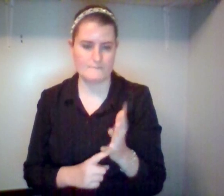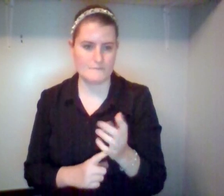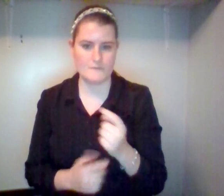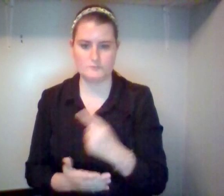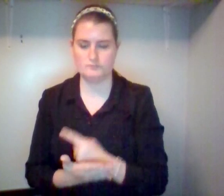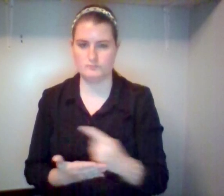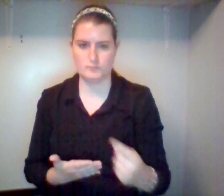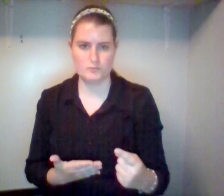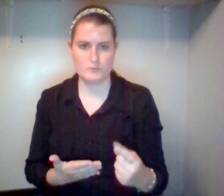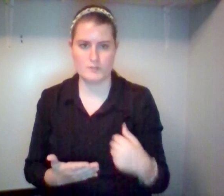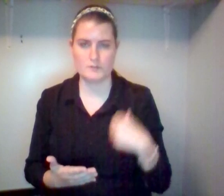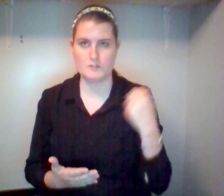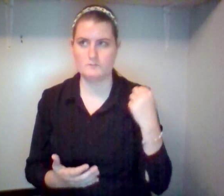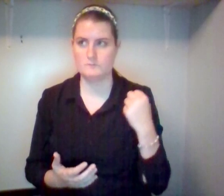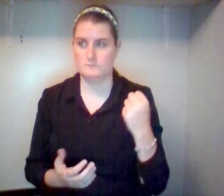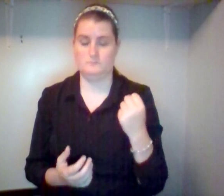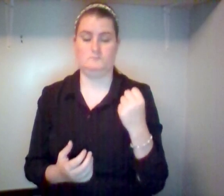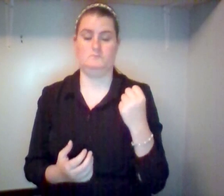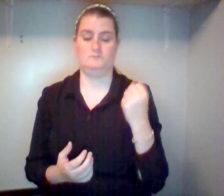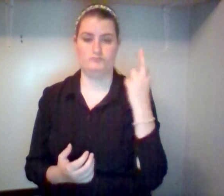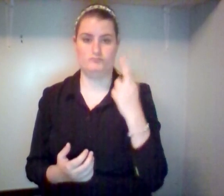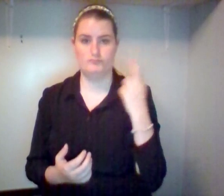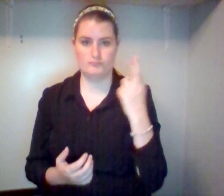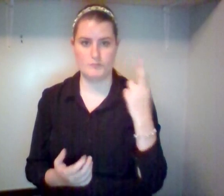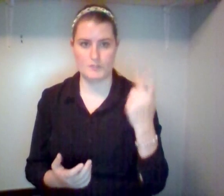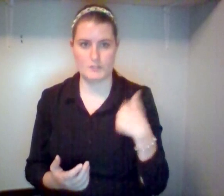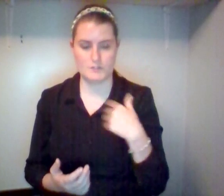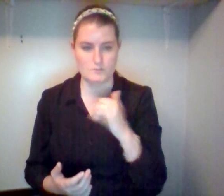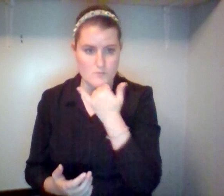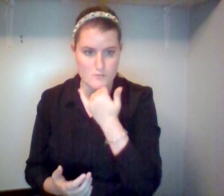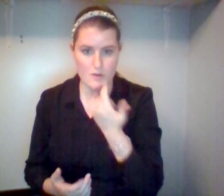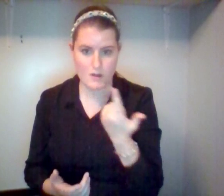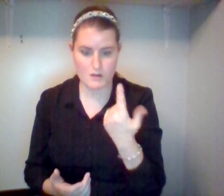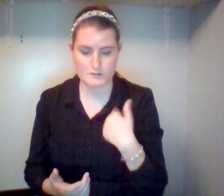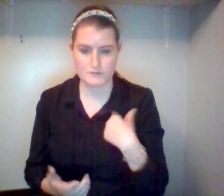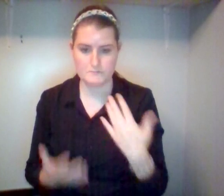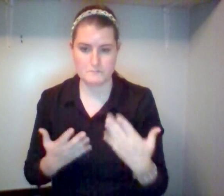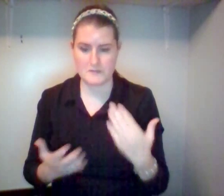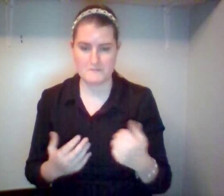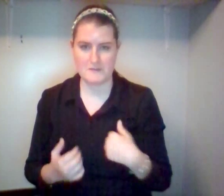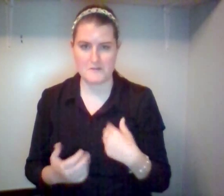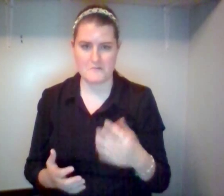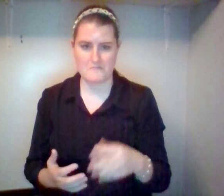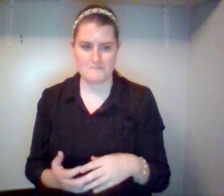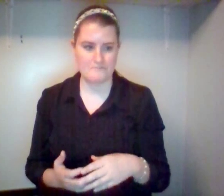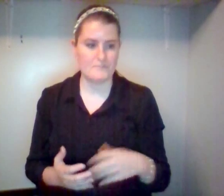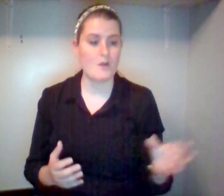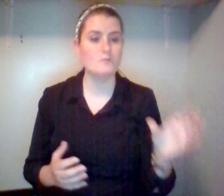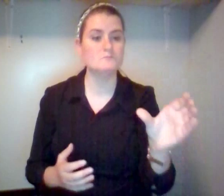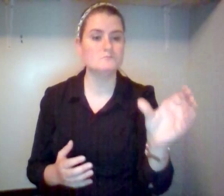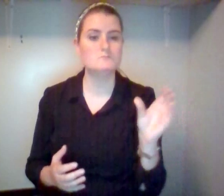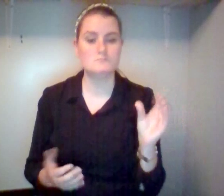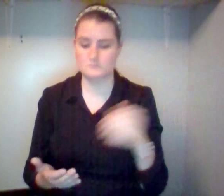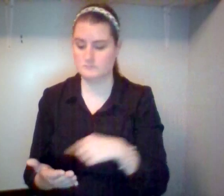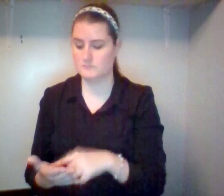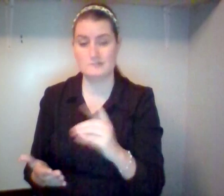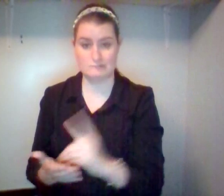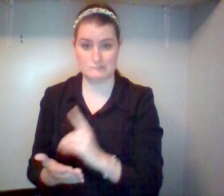you get out your dictionary and look that word up, and you see, oh, it didn't mean what I thought it meant, and